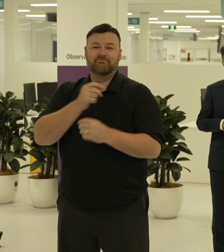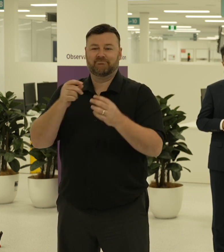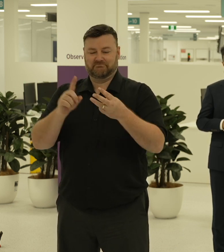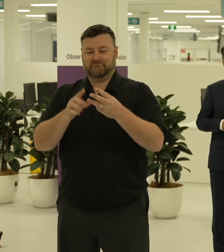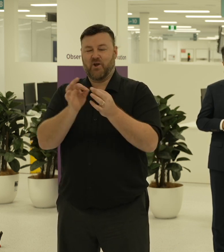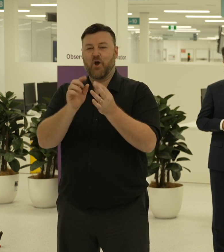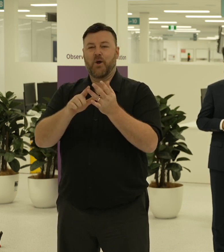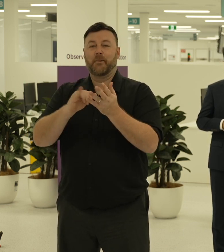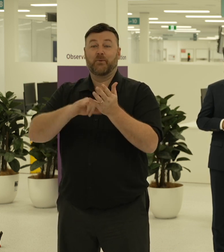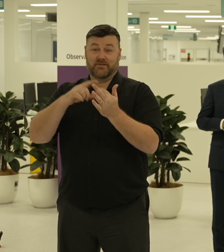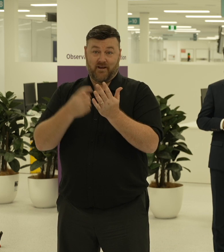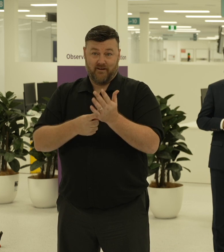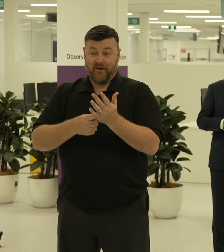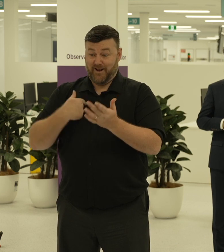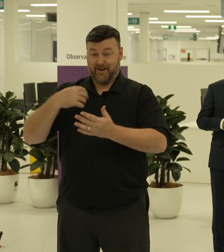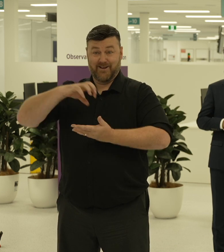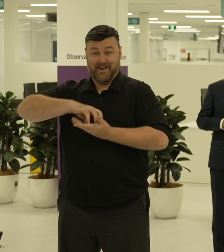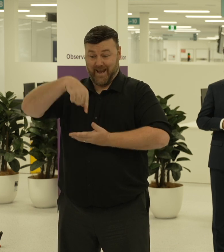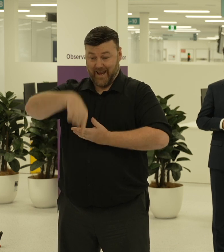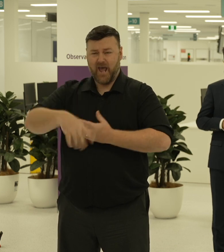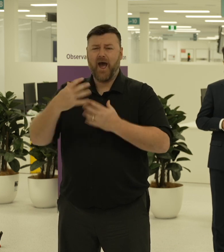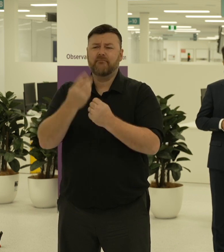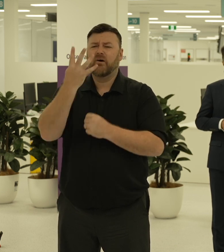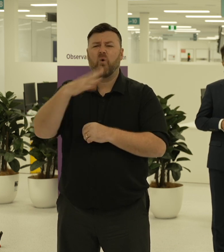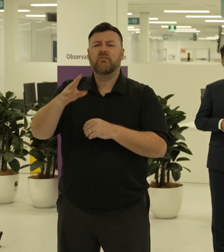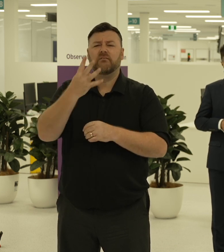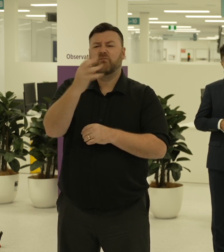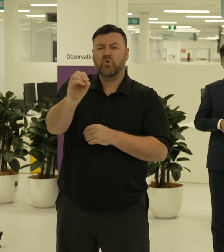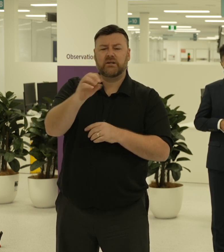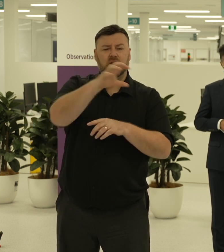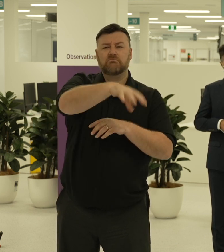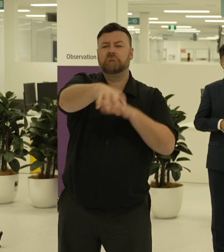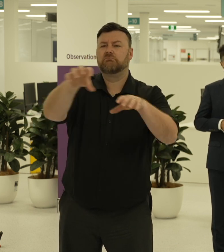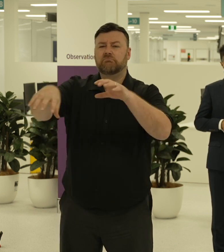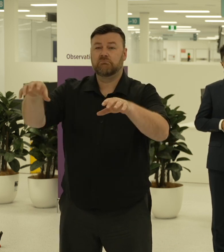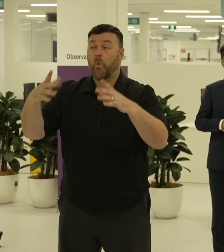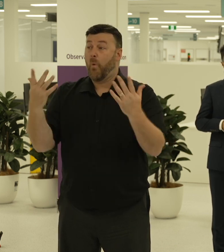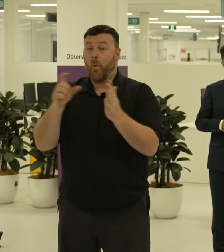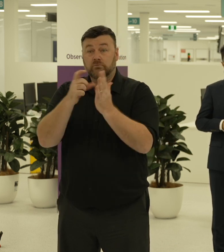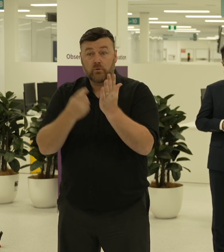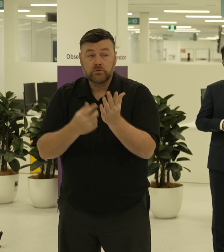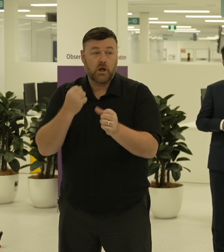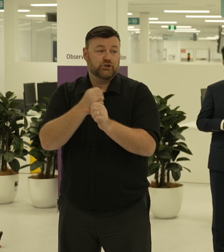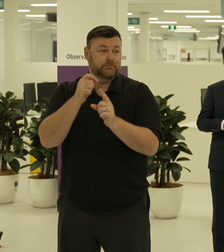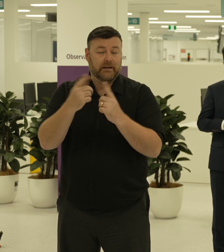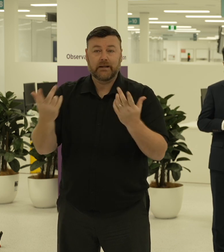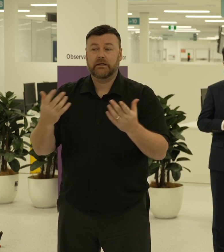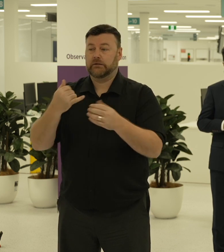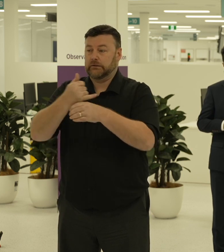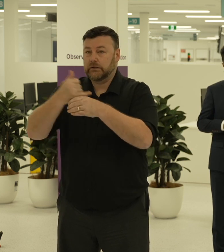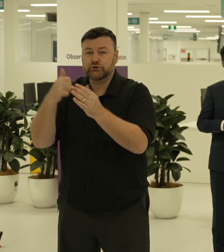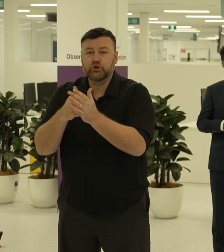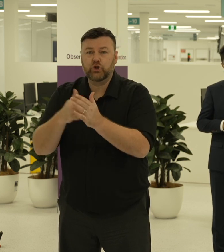40 hubs across our state, as well as to your GP and your pharmacist. It's incredibly important we continue that effort, because